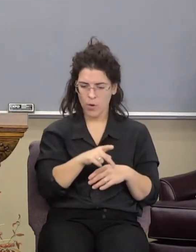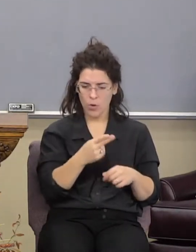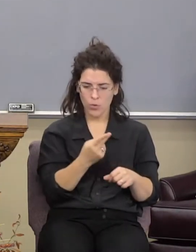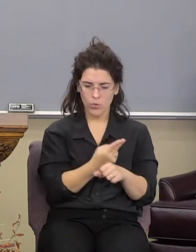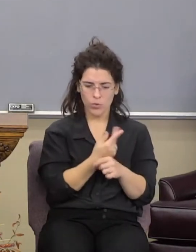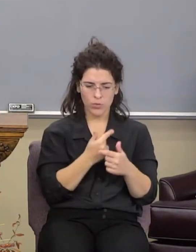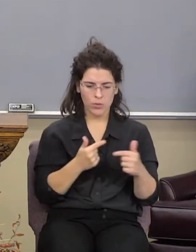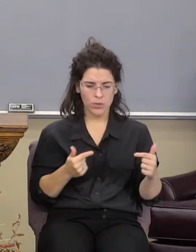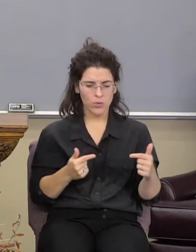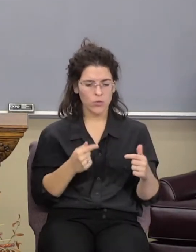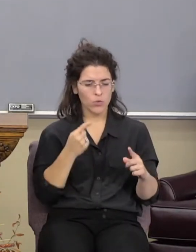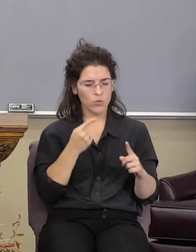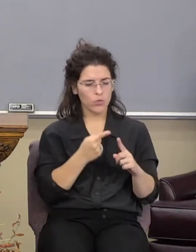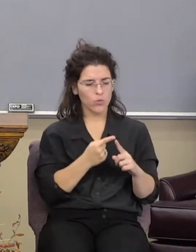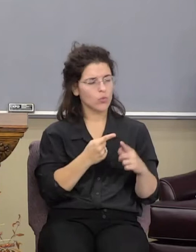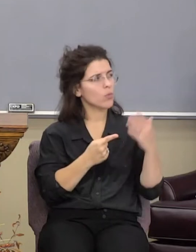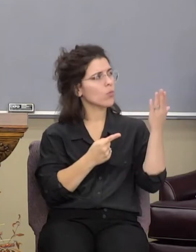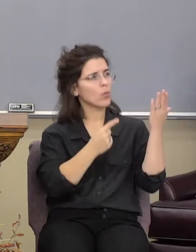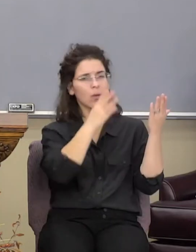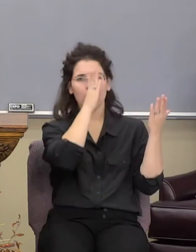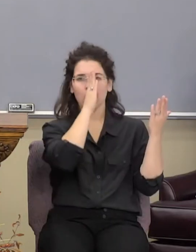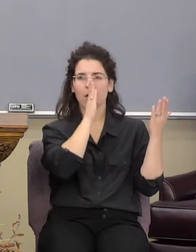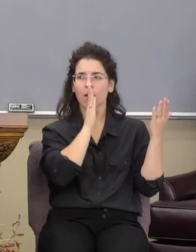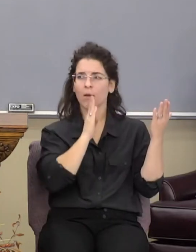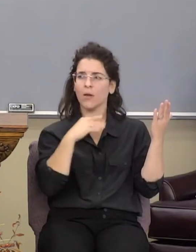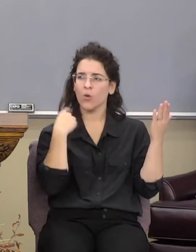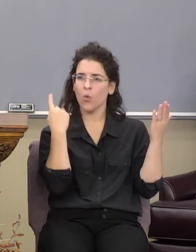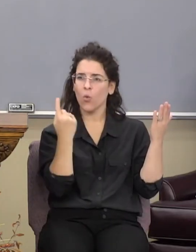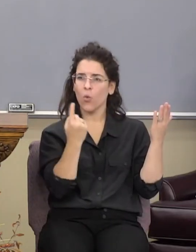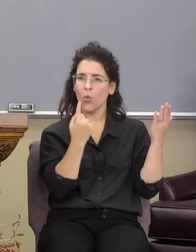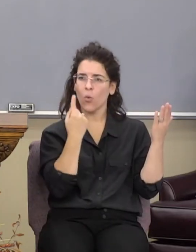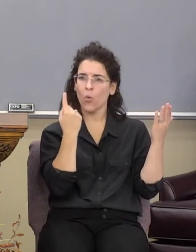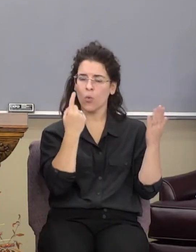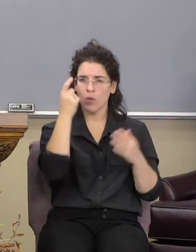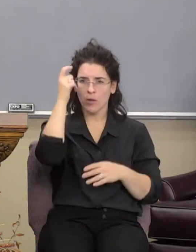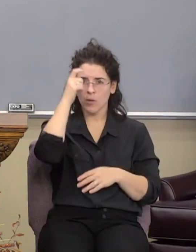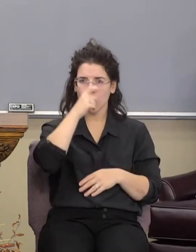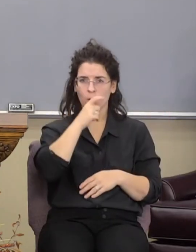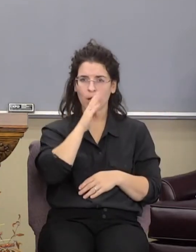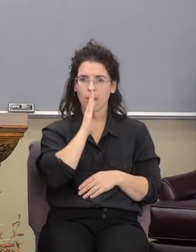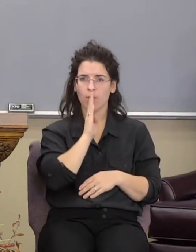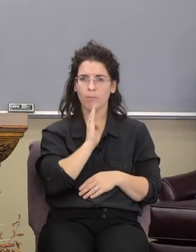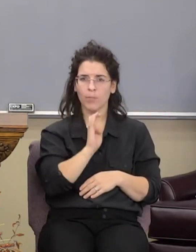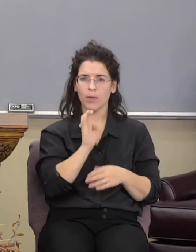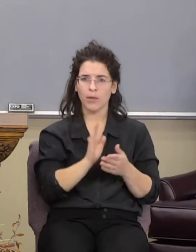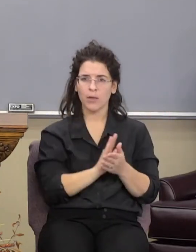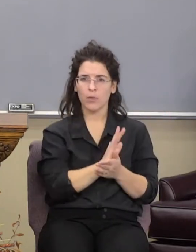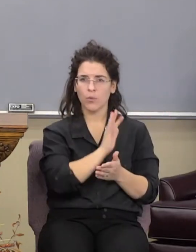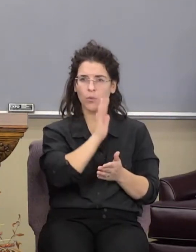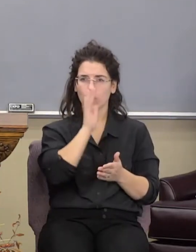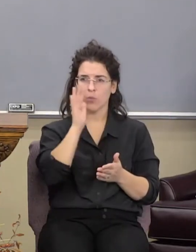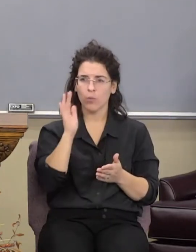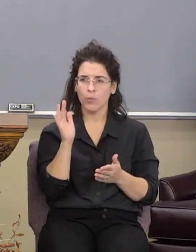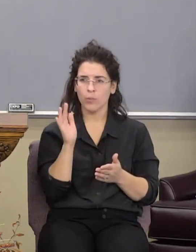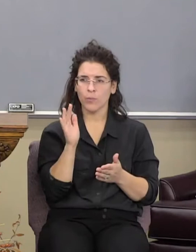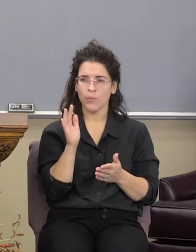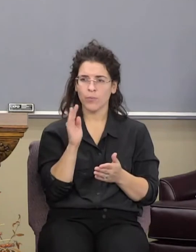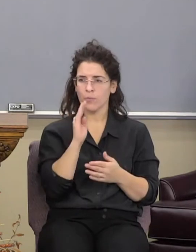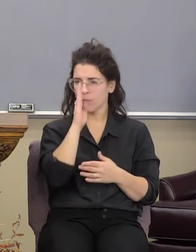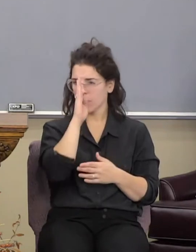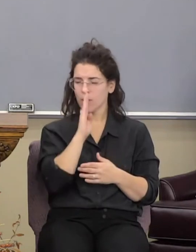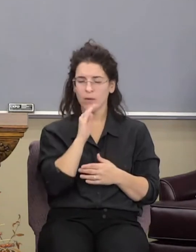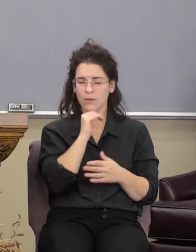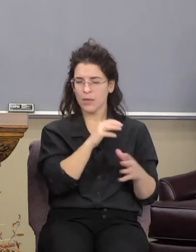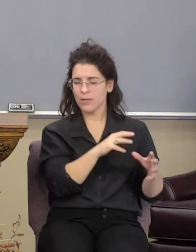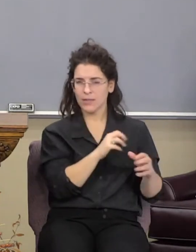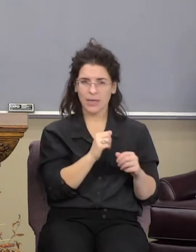to God only wise be the glory. Because God doesn't take